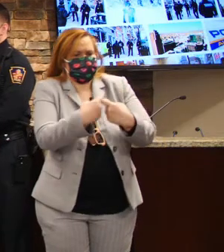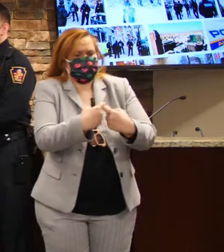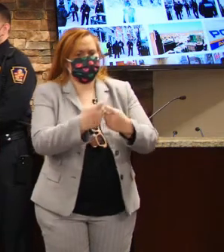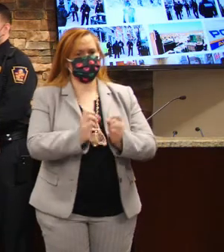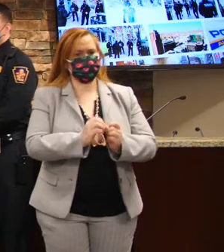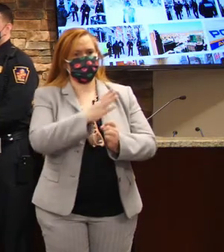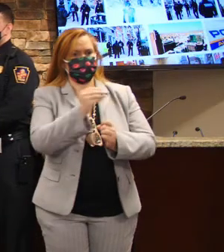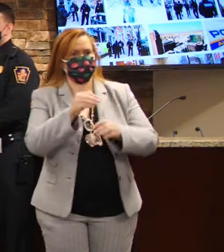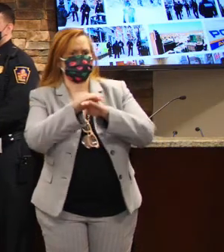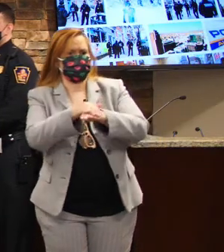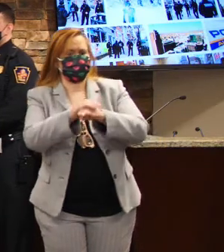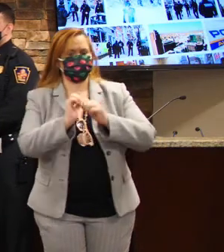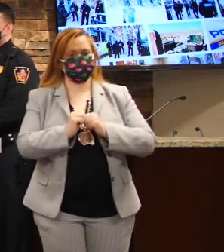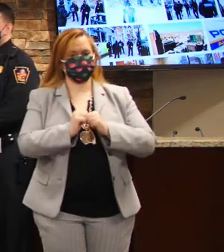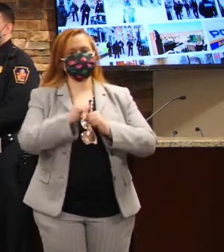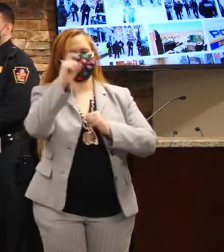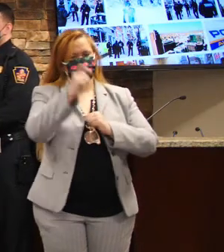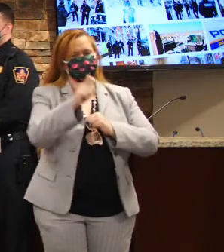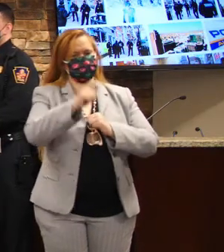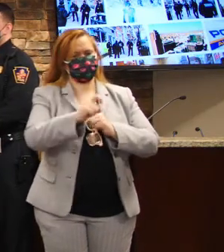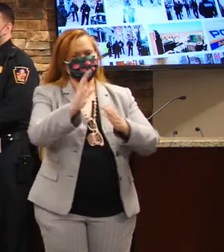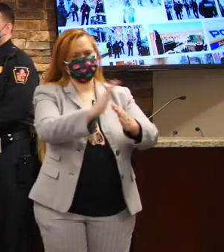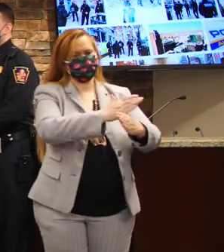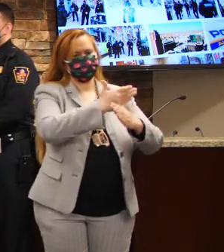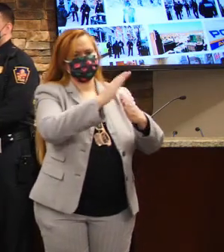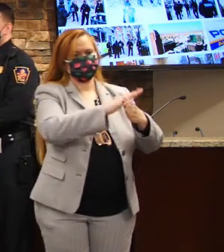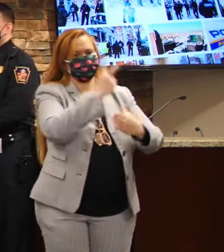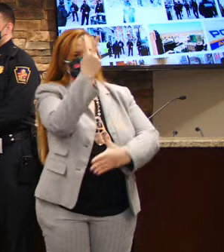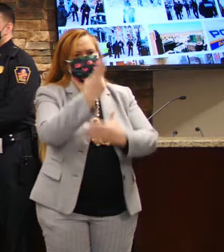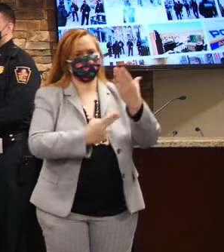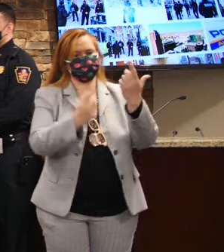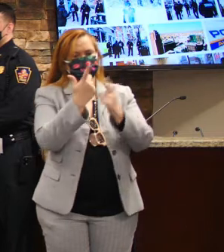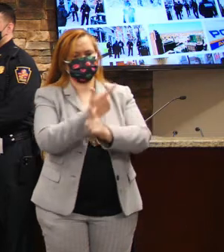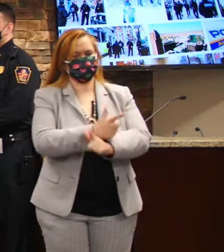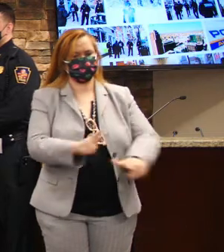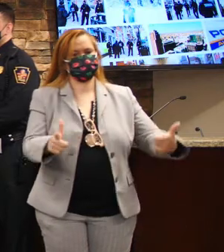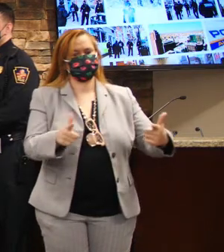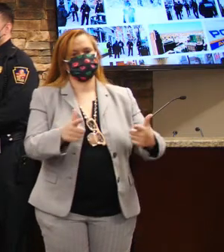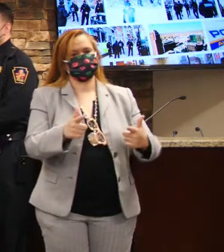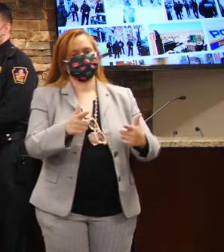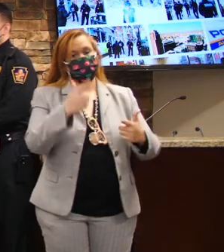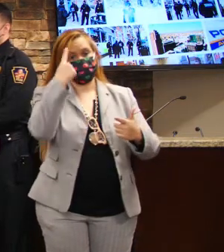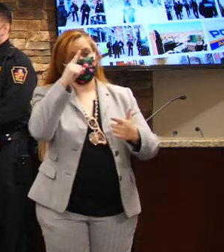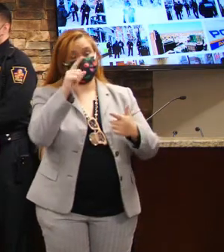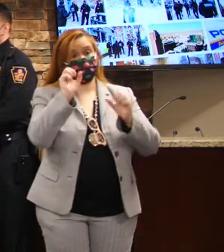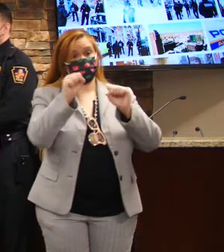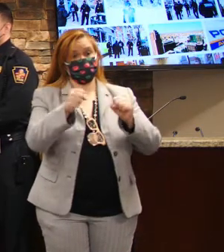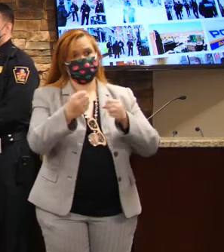part of what we are creating here at APD, I hear you. Let me say that again. Te oigo.